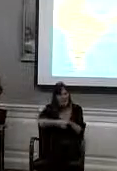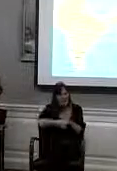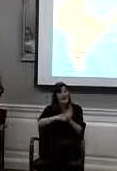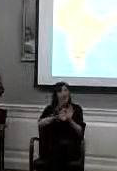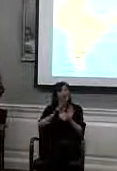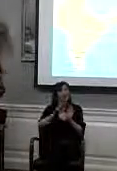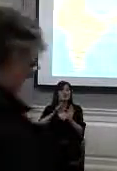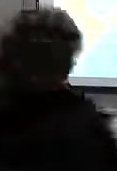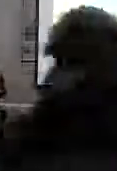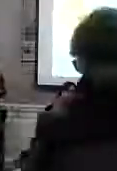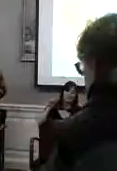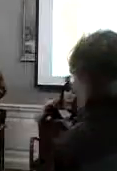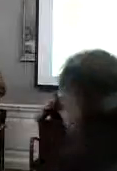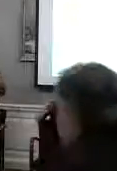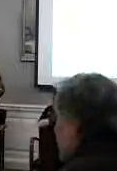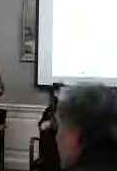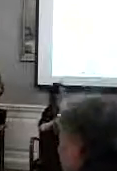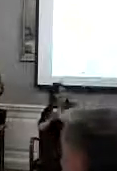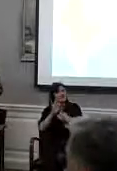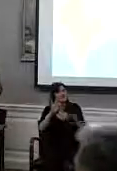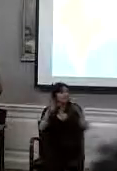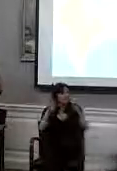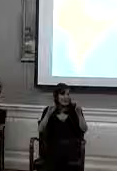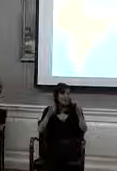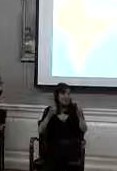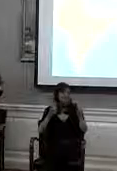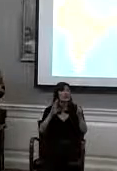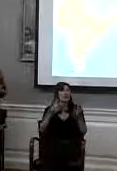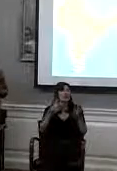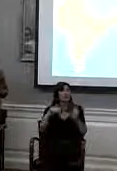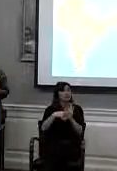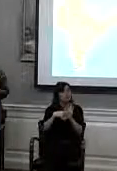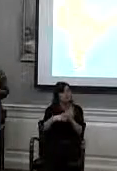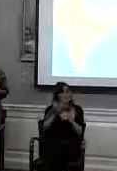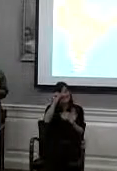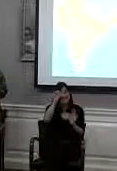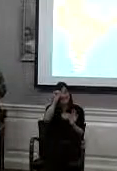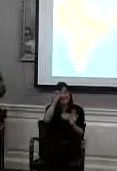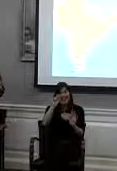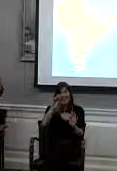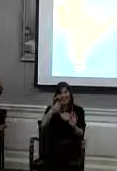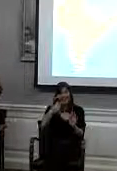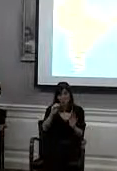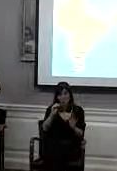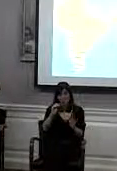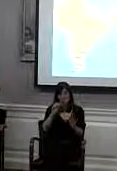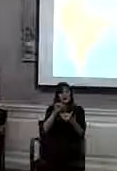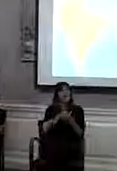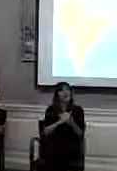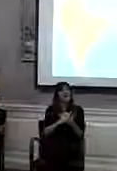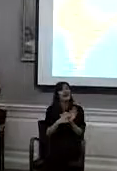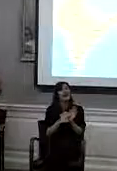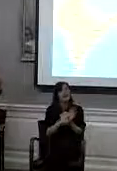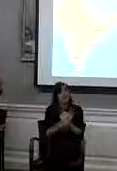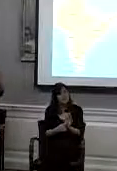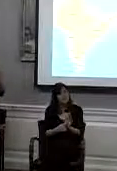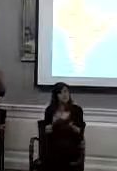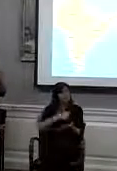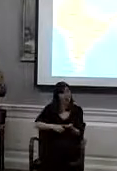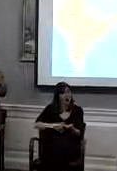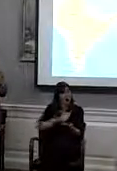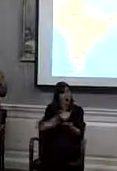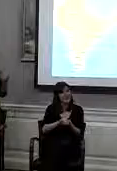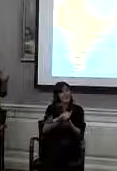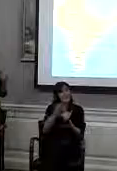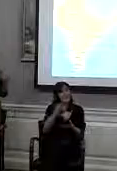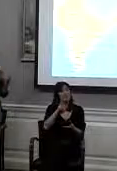practices of human rights education and presents examples of Indian non-governmental organizations that illustrate the argument that human rights education indeed